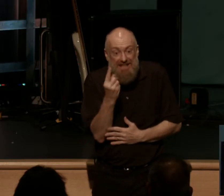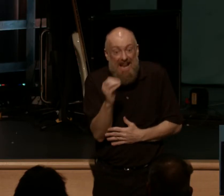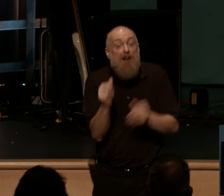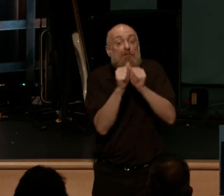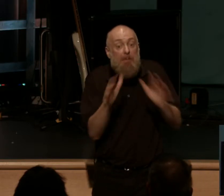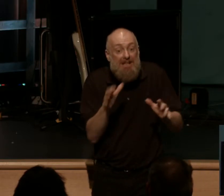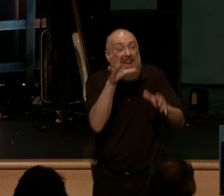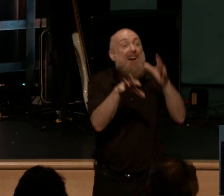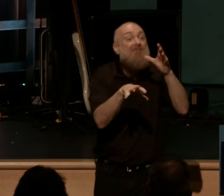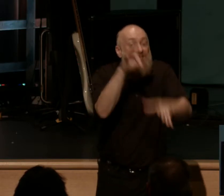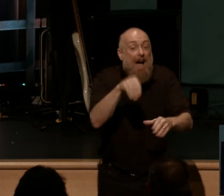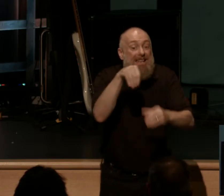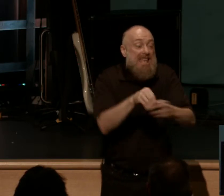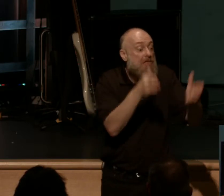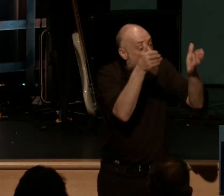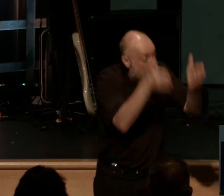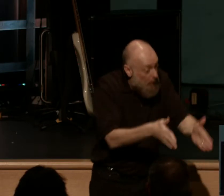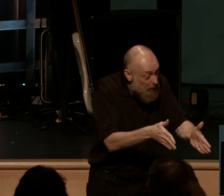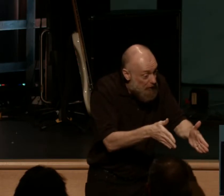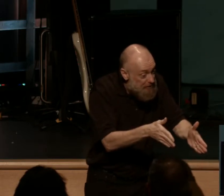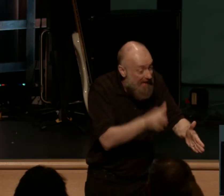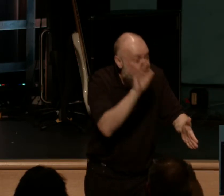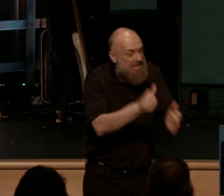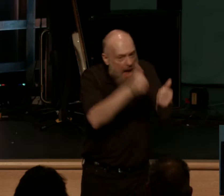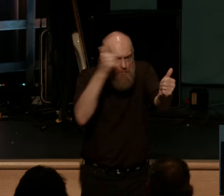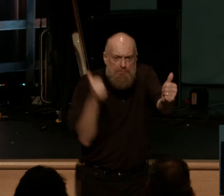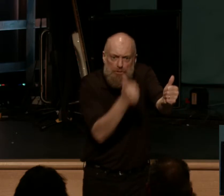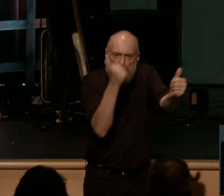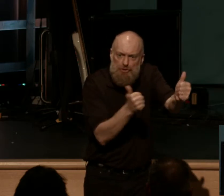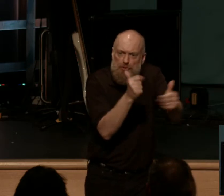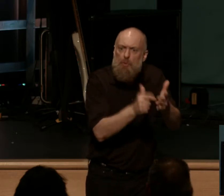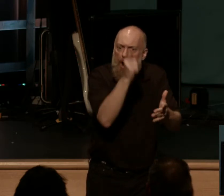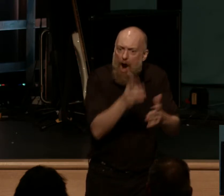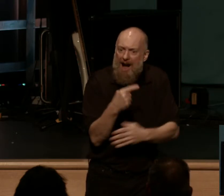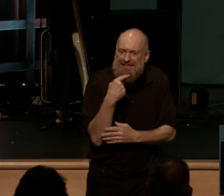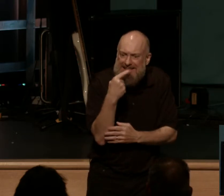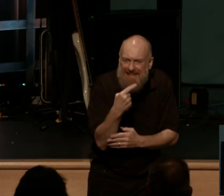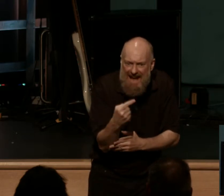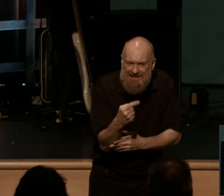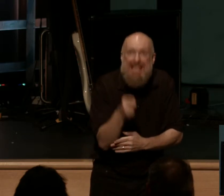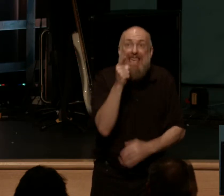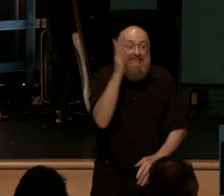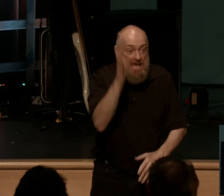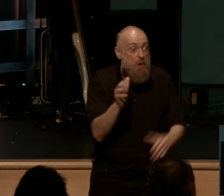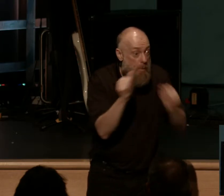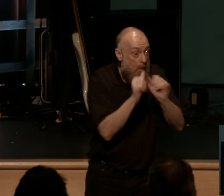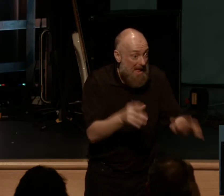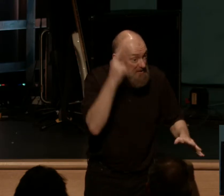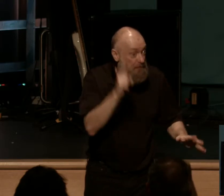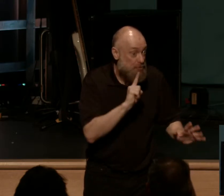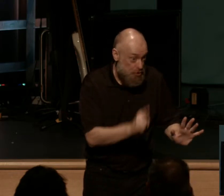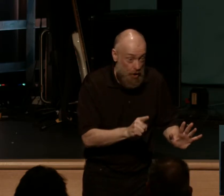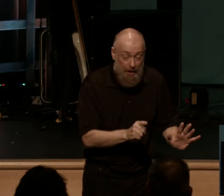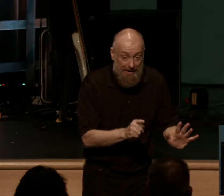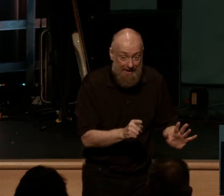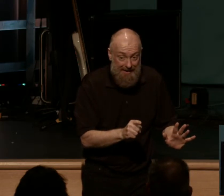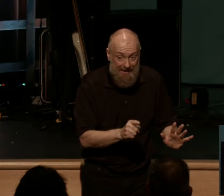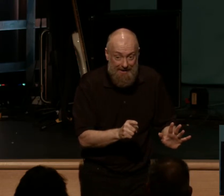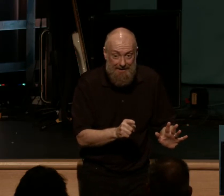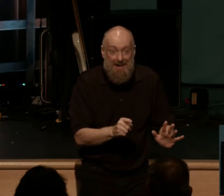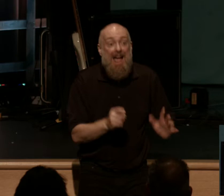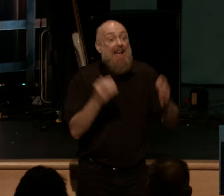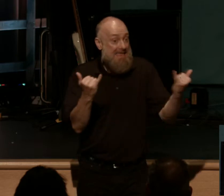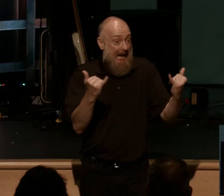that will be found in the person that pursues what God says that he will bless for sure? And this is